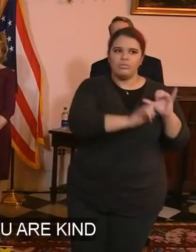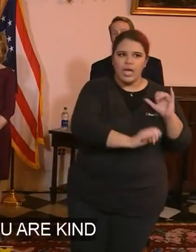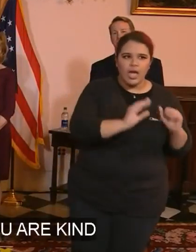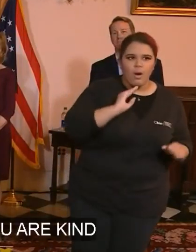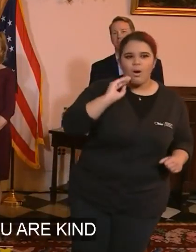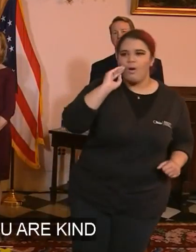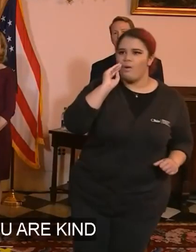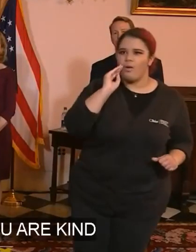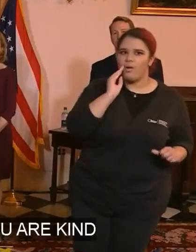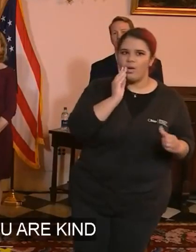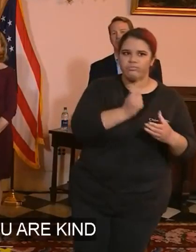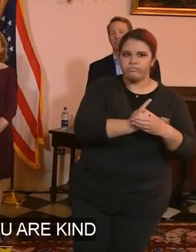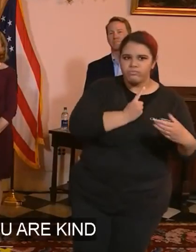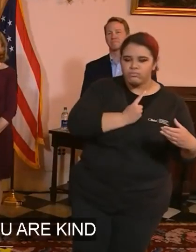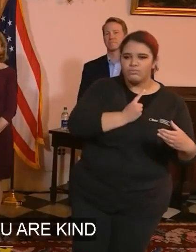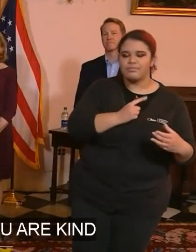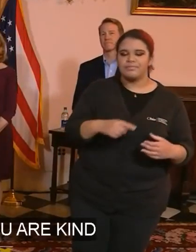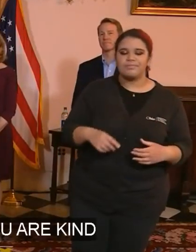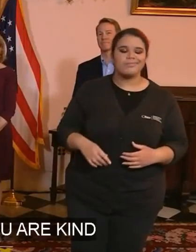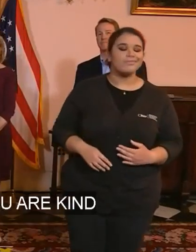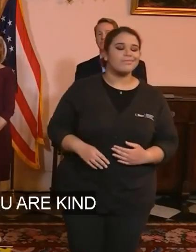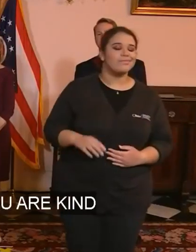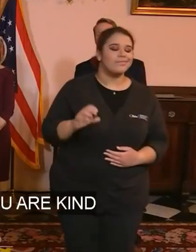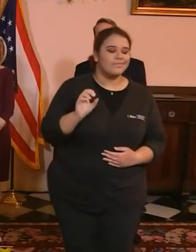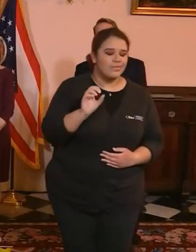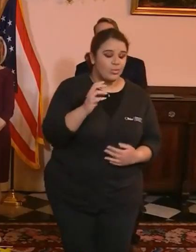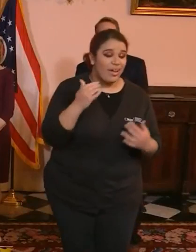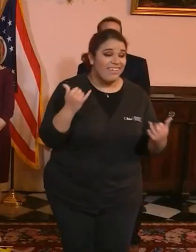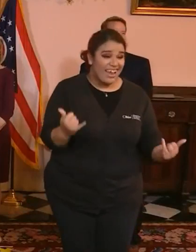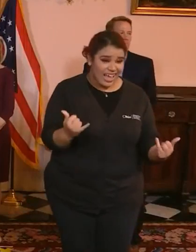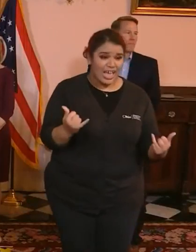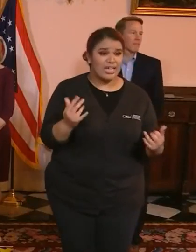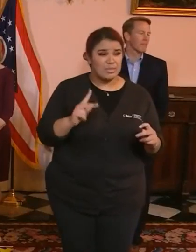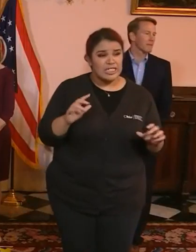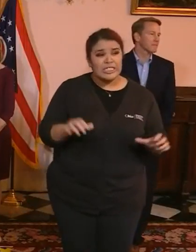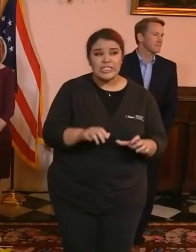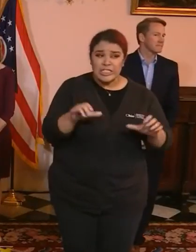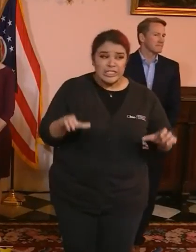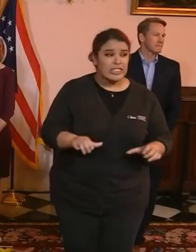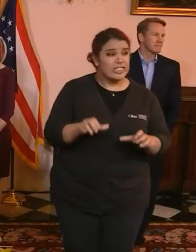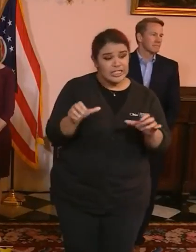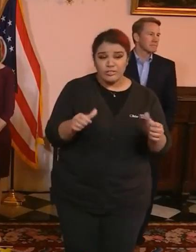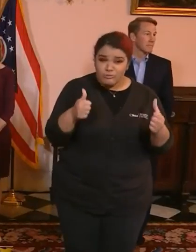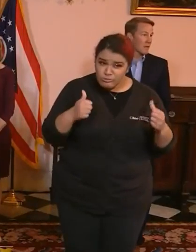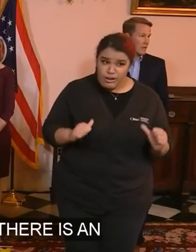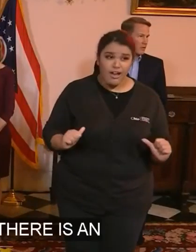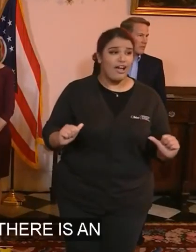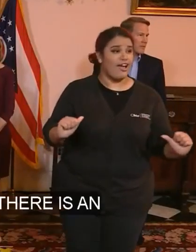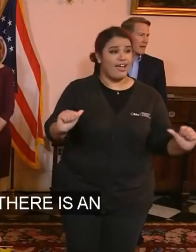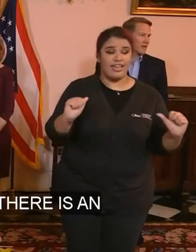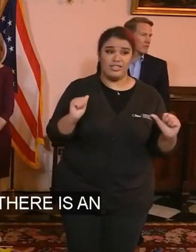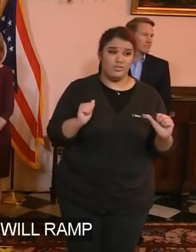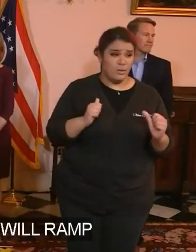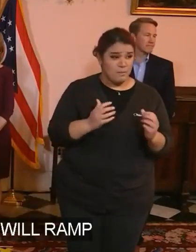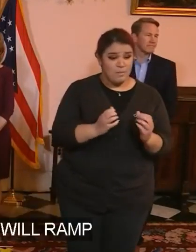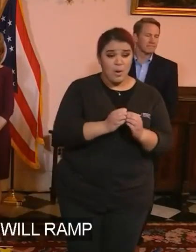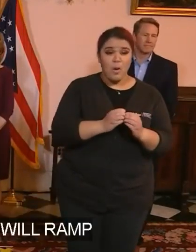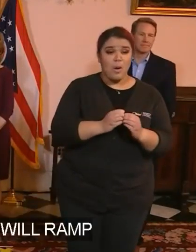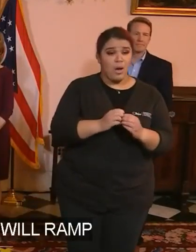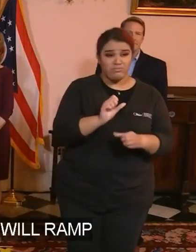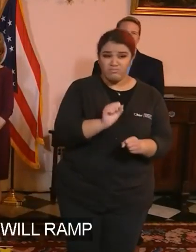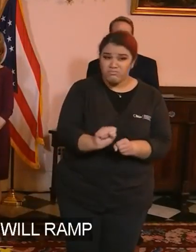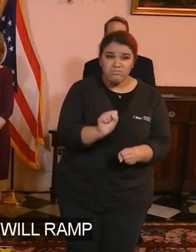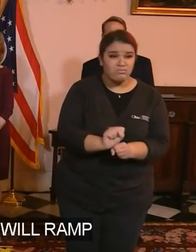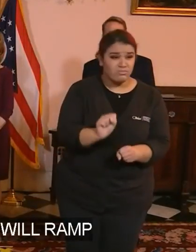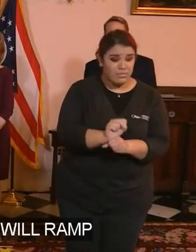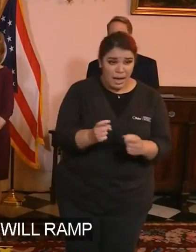effort underway to get testing out and ramp up our capability, and that will ramp up, it will continue to grow. Unfortunately,